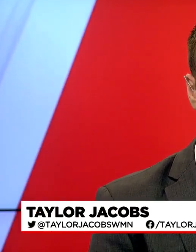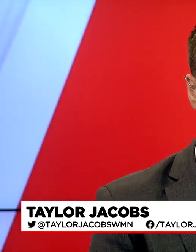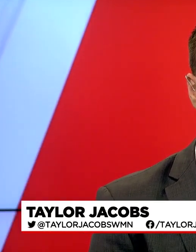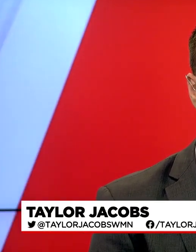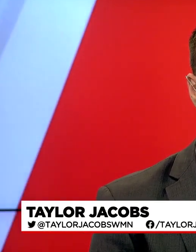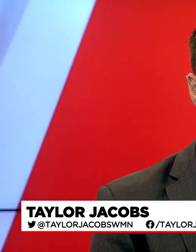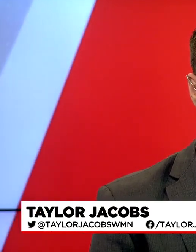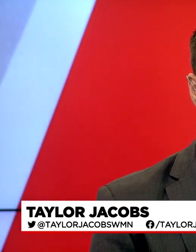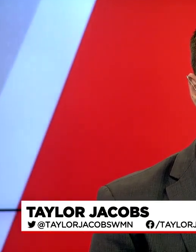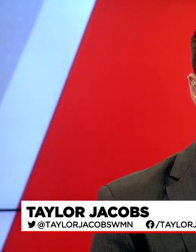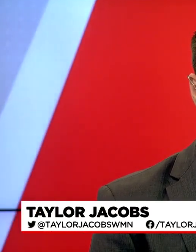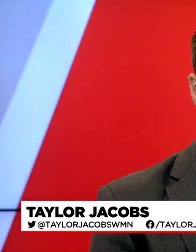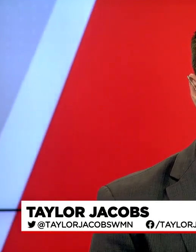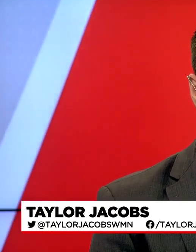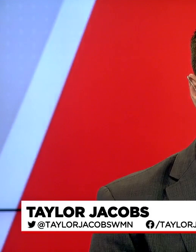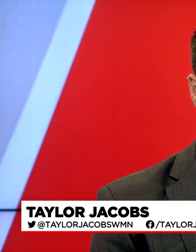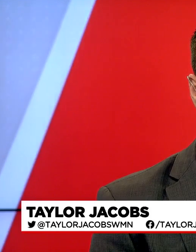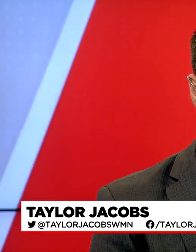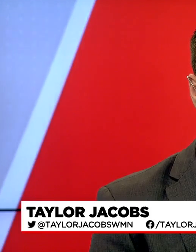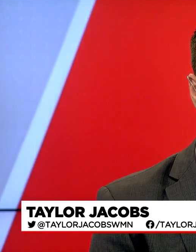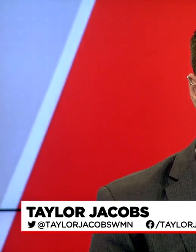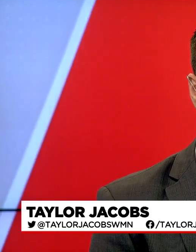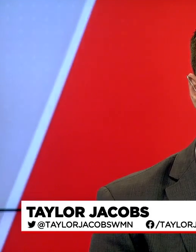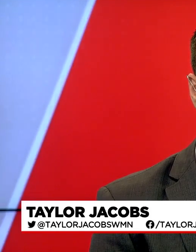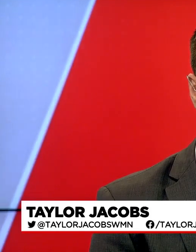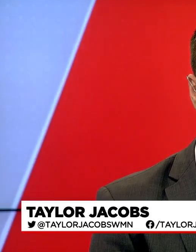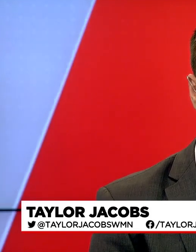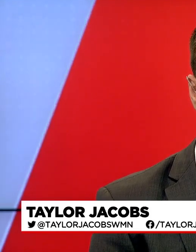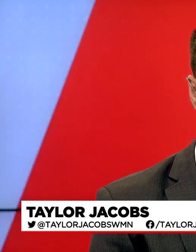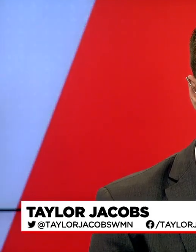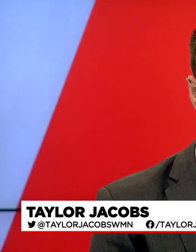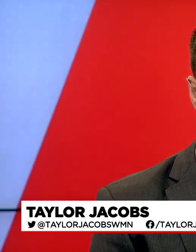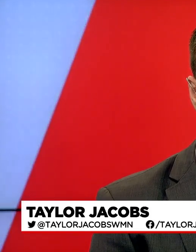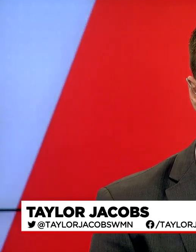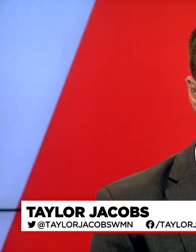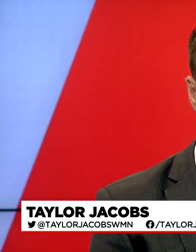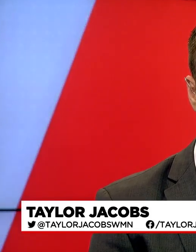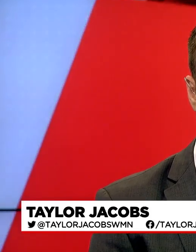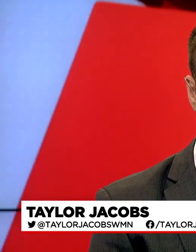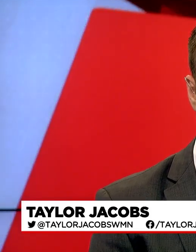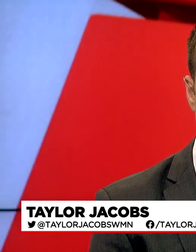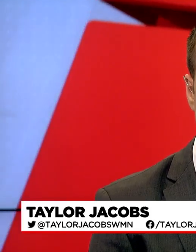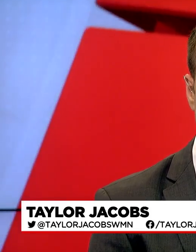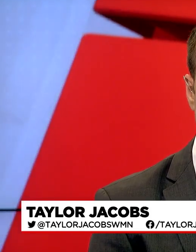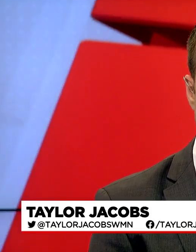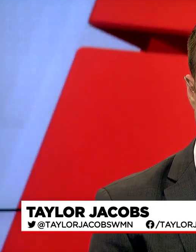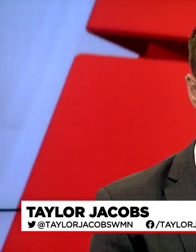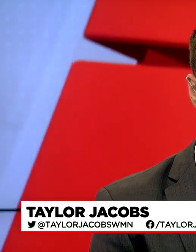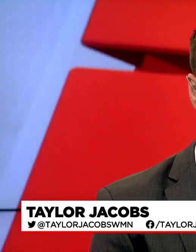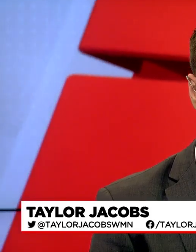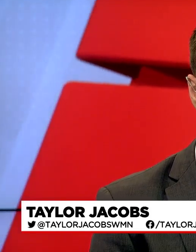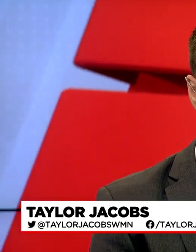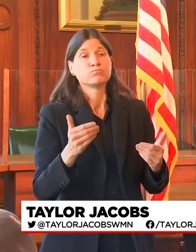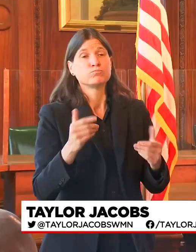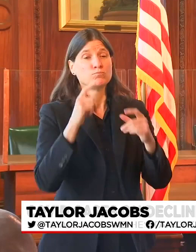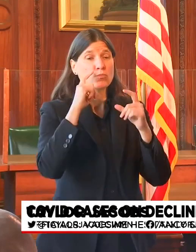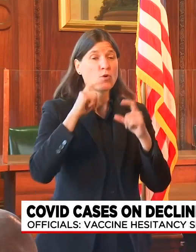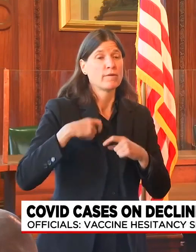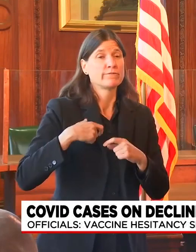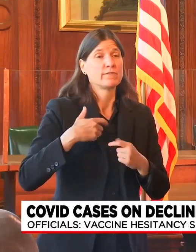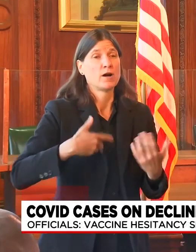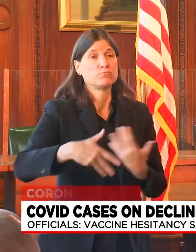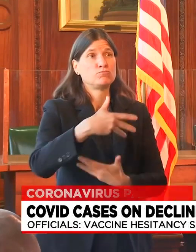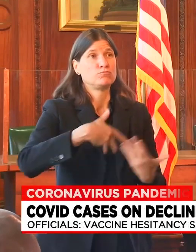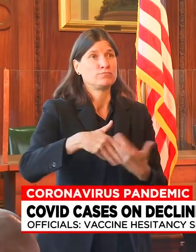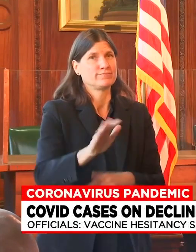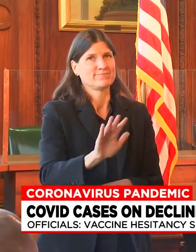for now. Welcome to Western Mass News at noon. I'm Taylor Jacobs. We got an update on where the pandemic stands here in Western Mass within the last hour. Mayor